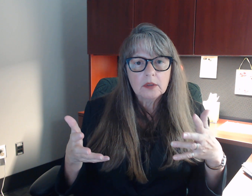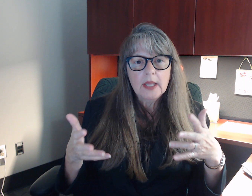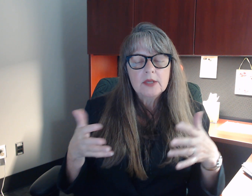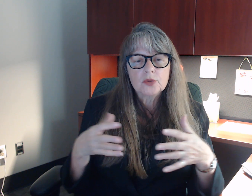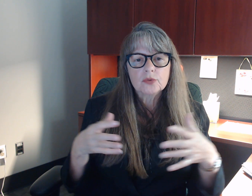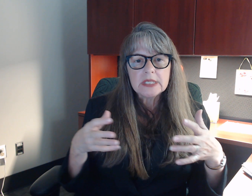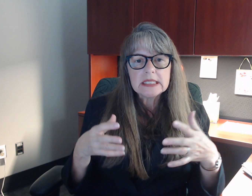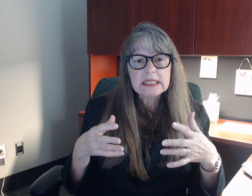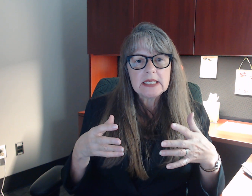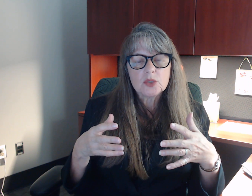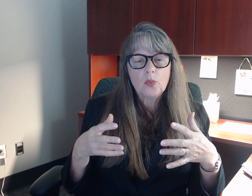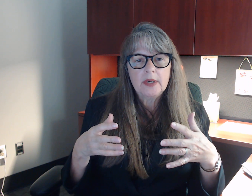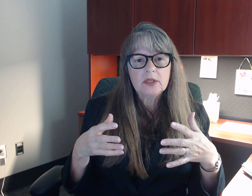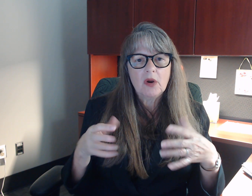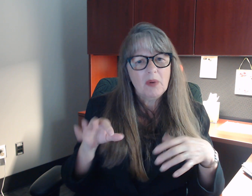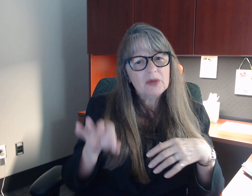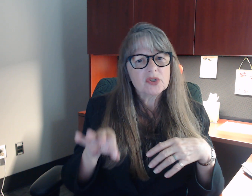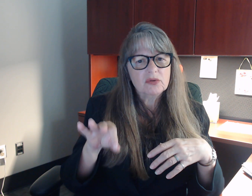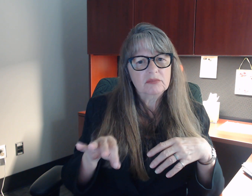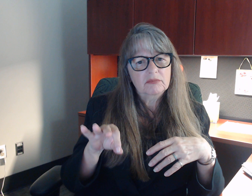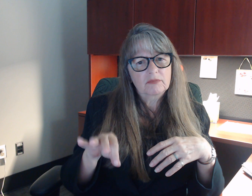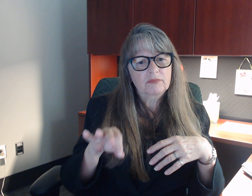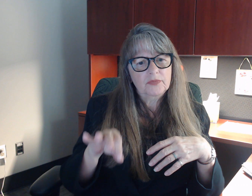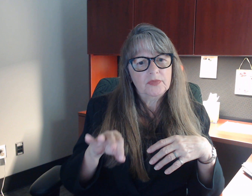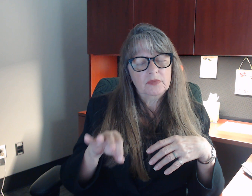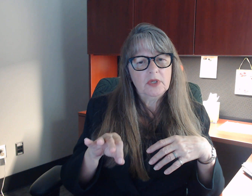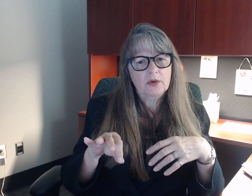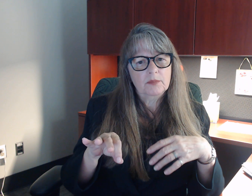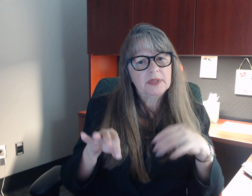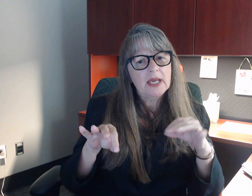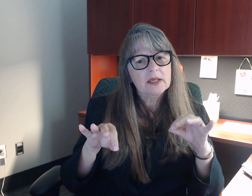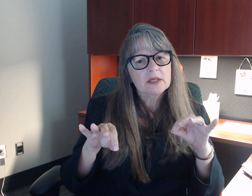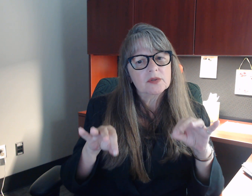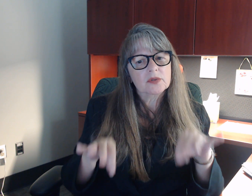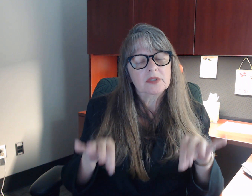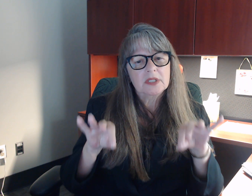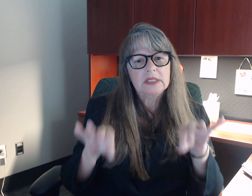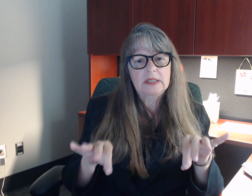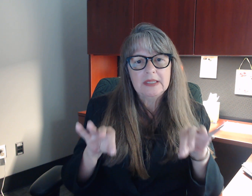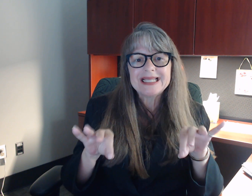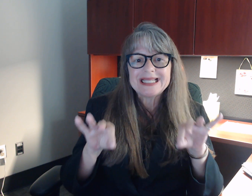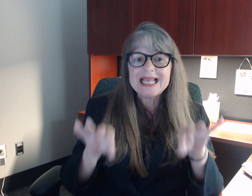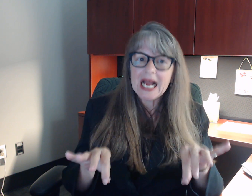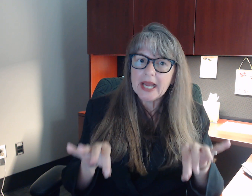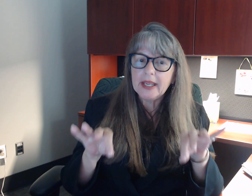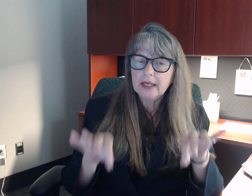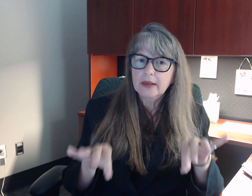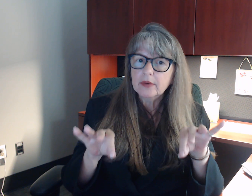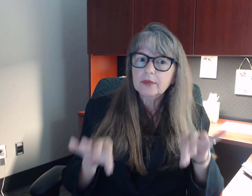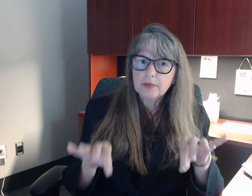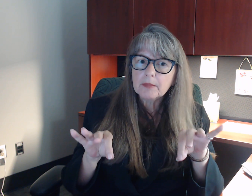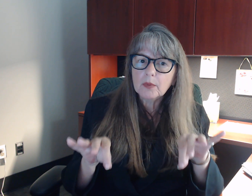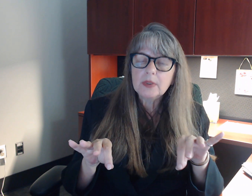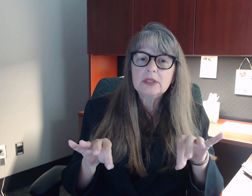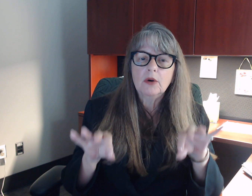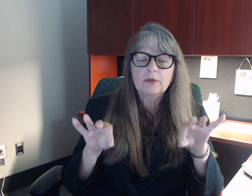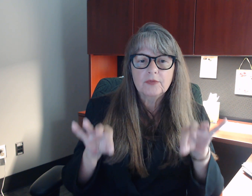So your tendency is wanting to go, I'll just do, but this is dye. Remember we did our